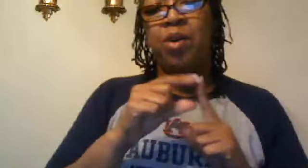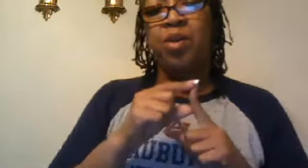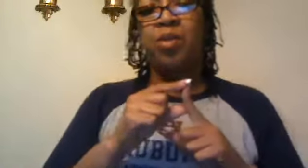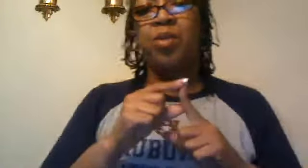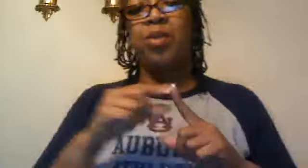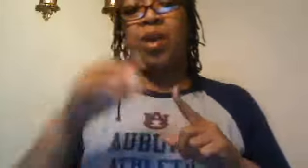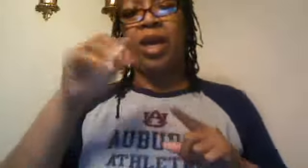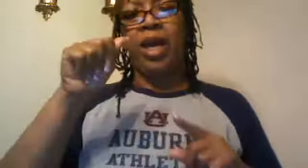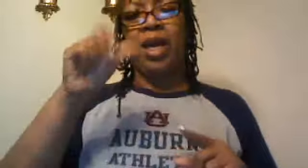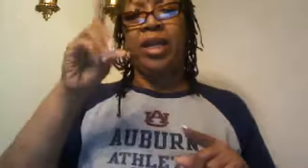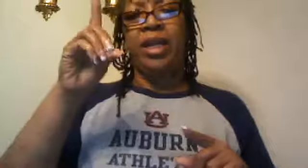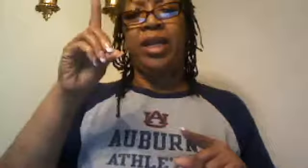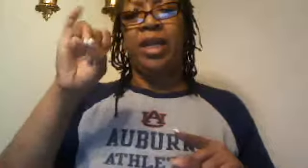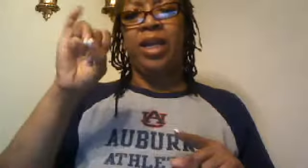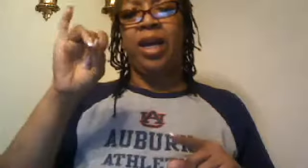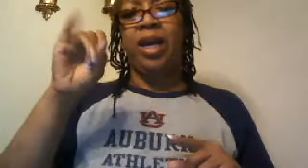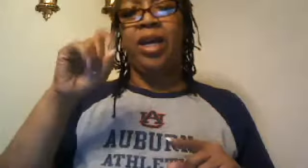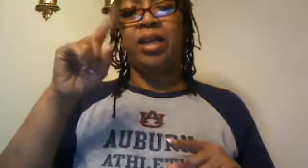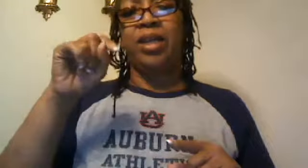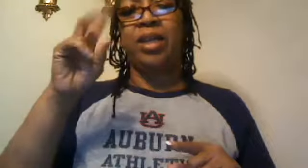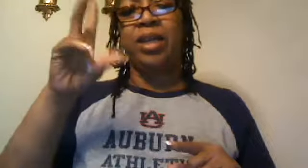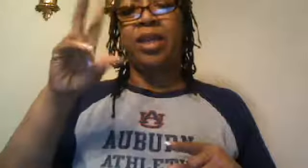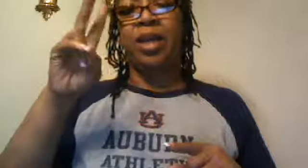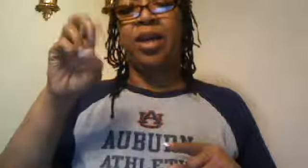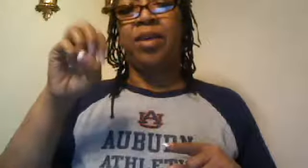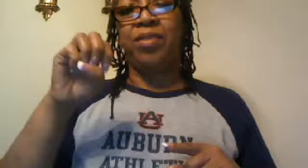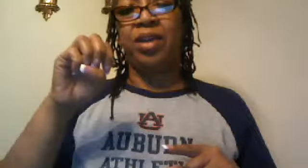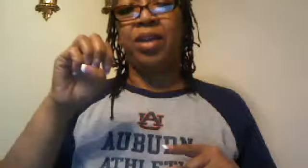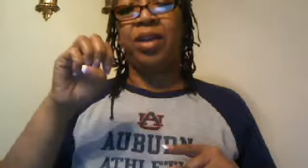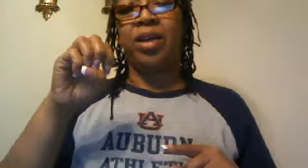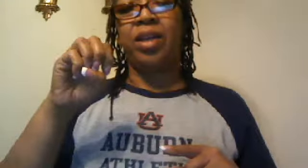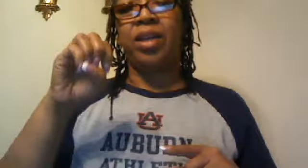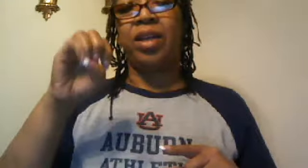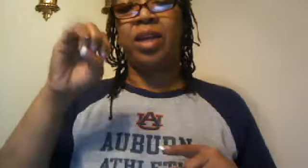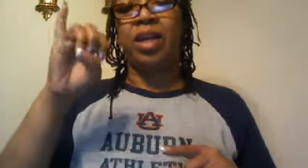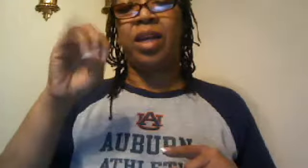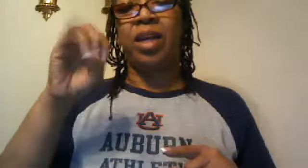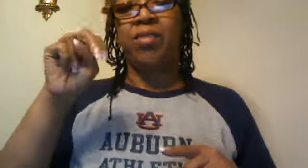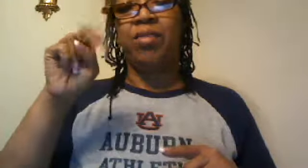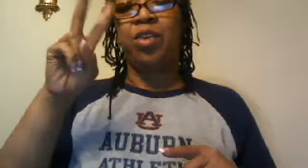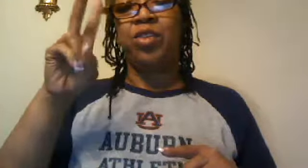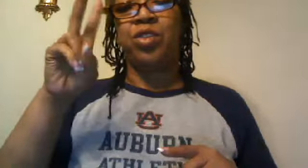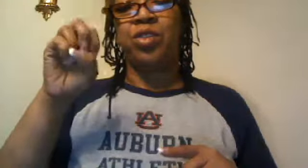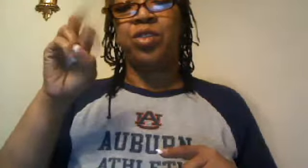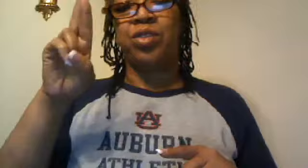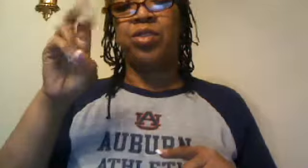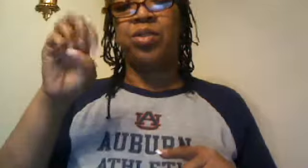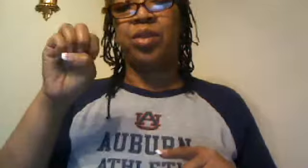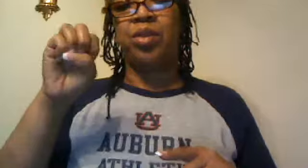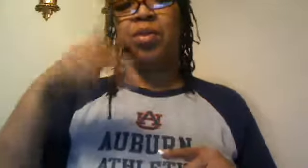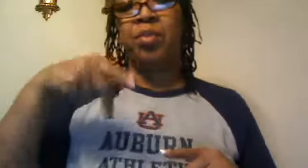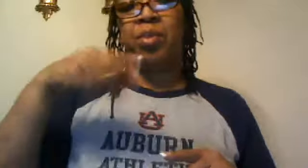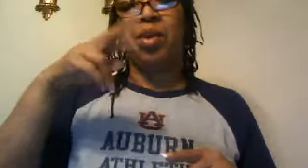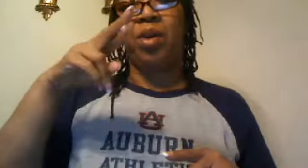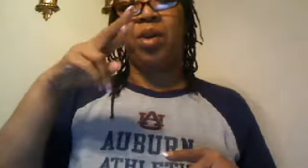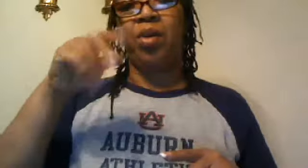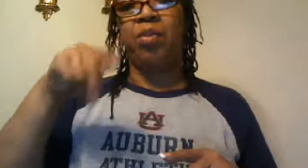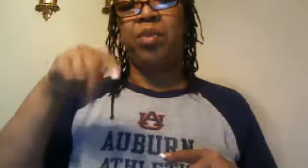it's kind of ridiculous that it's given such a fancy word for such a simple idea. Additive inverse property. And it's just the idea that if you